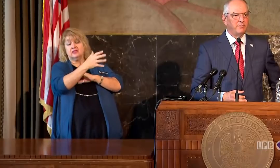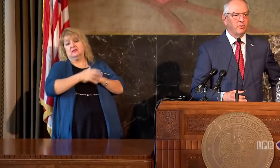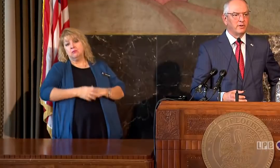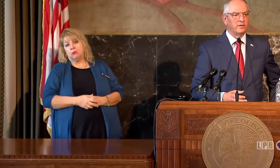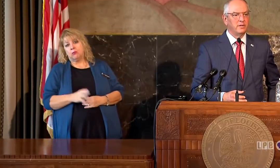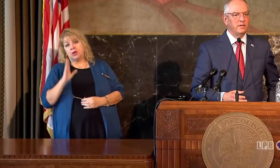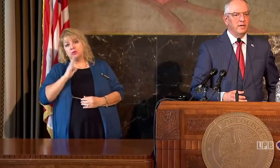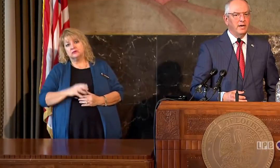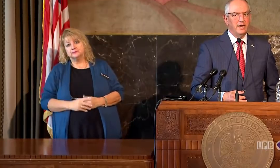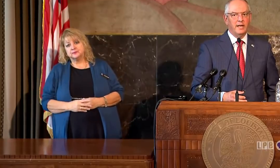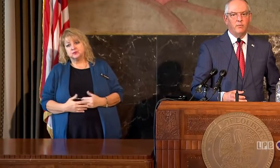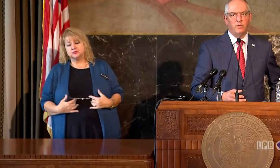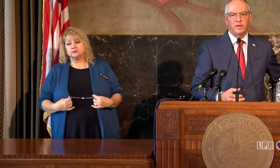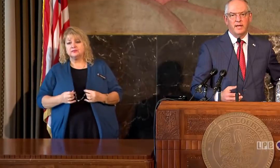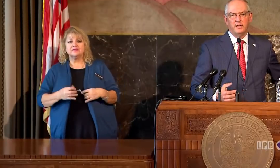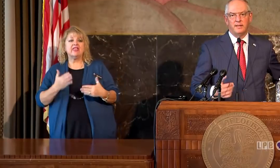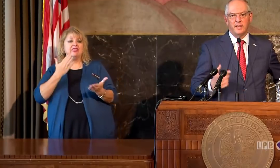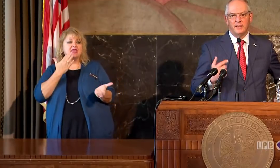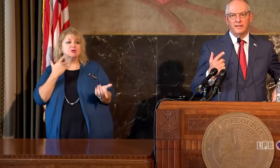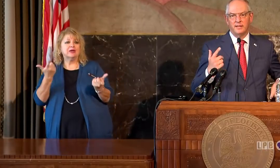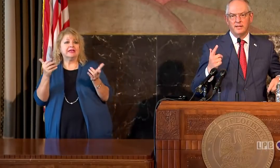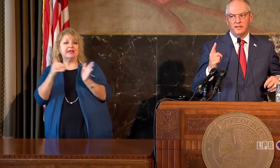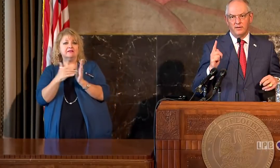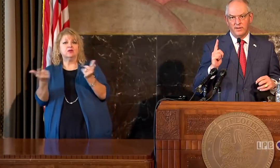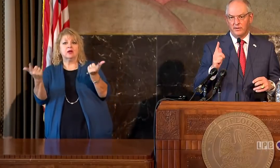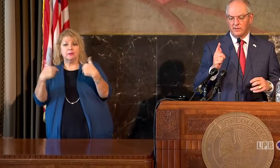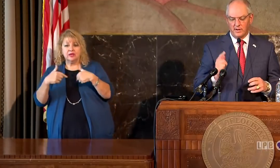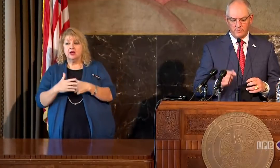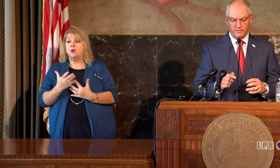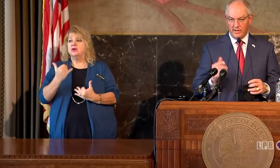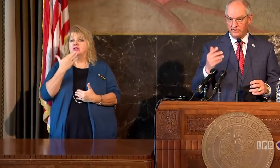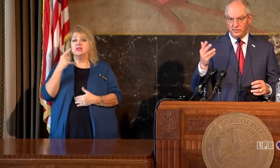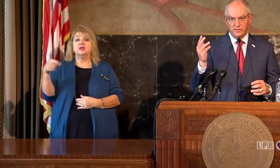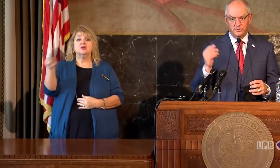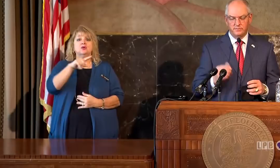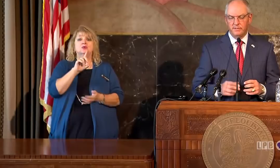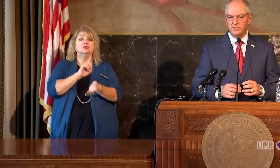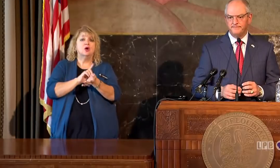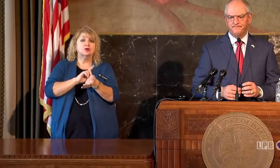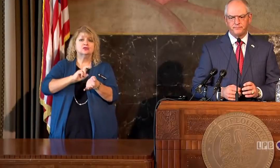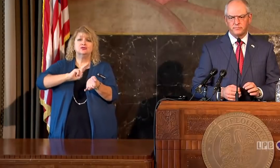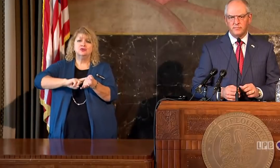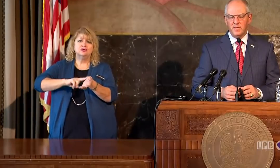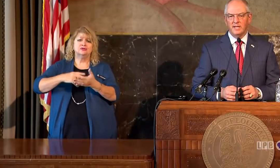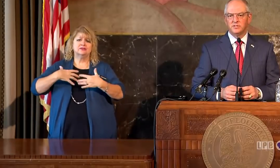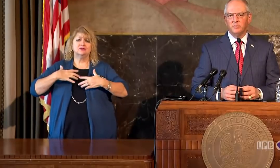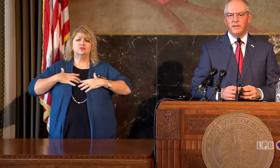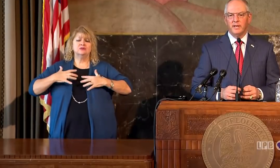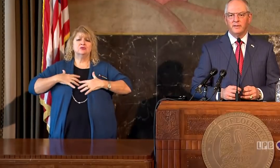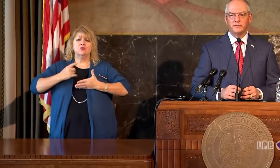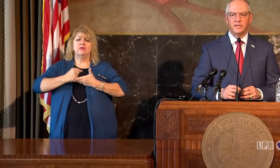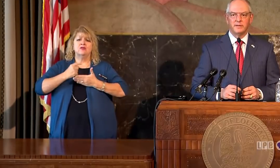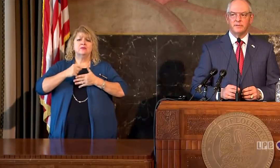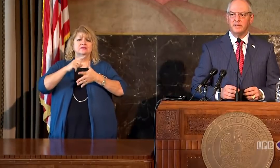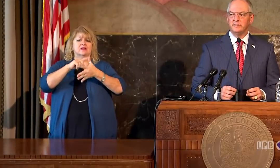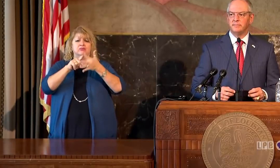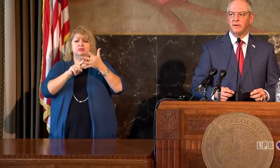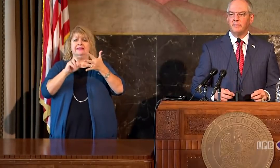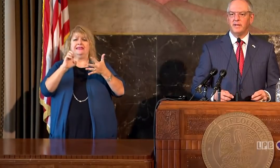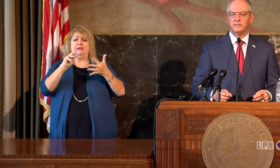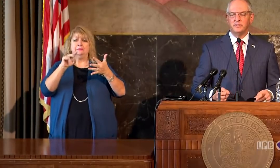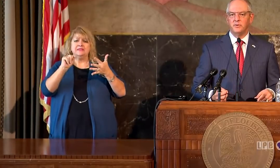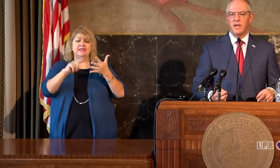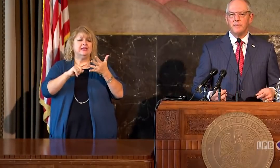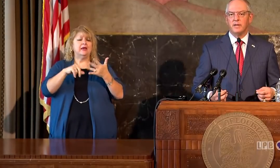incredibly important. And I want to again thank all the healthcare providers I just mentioned and so many others, EMTs